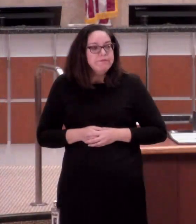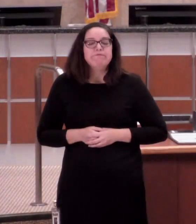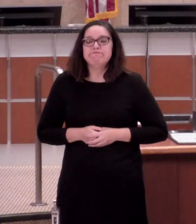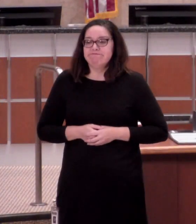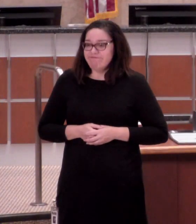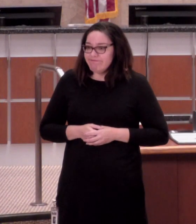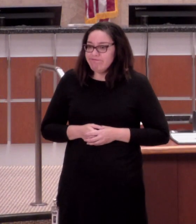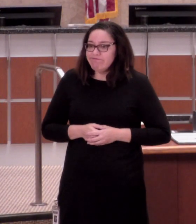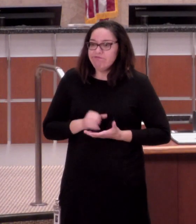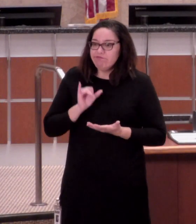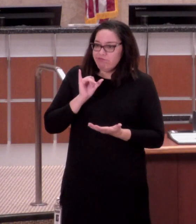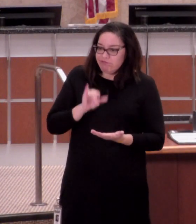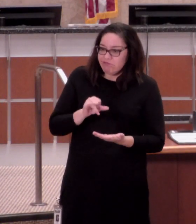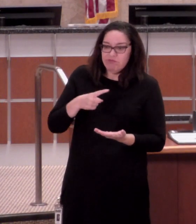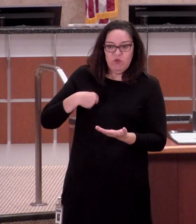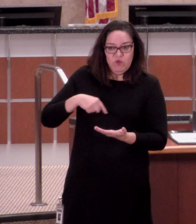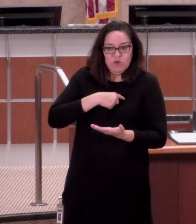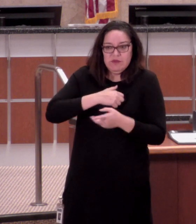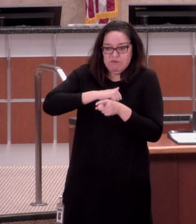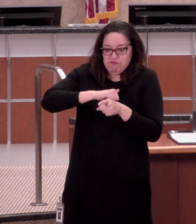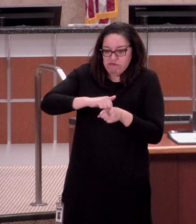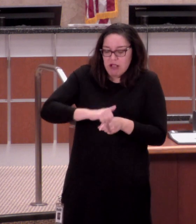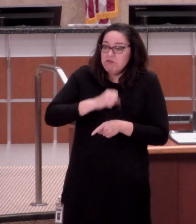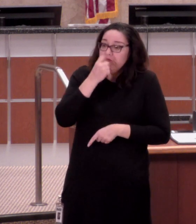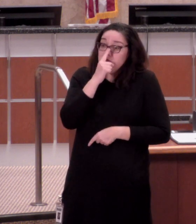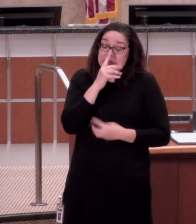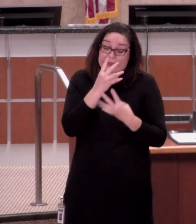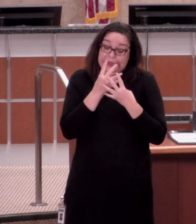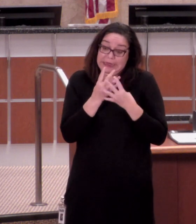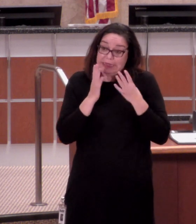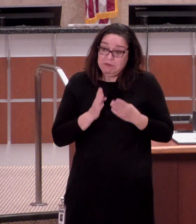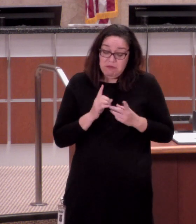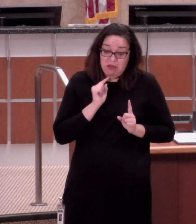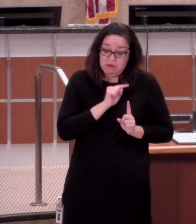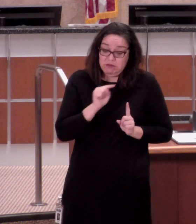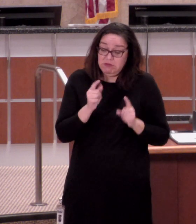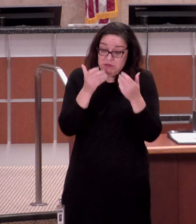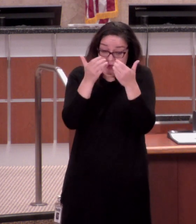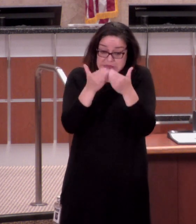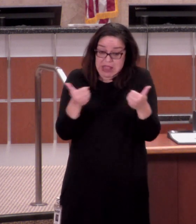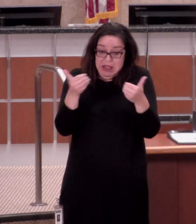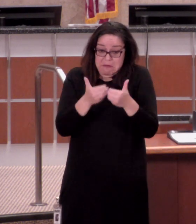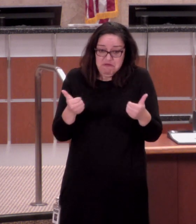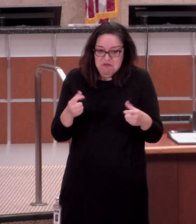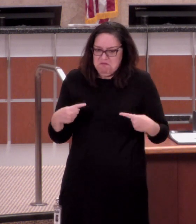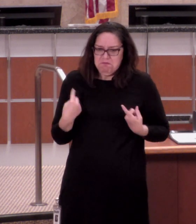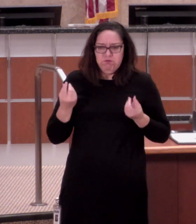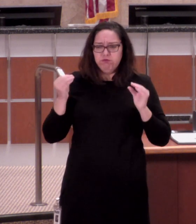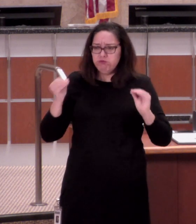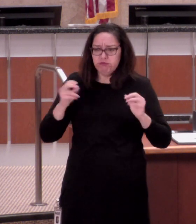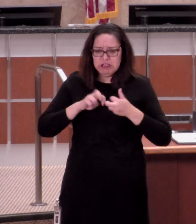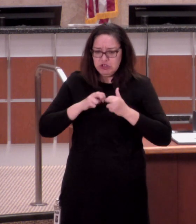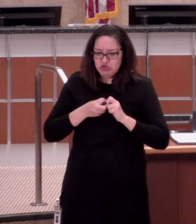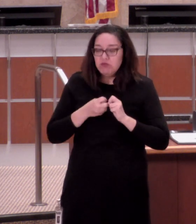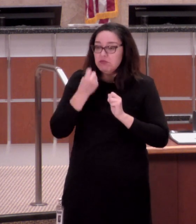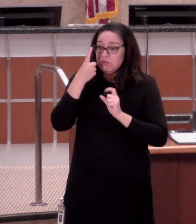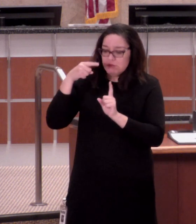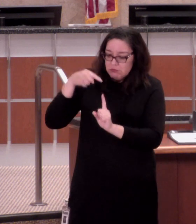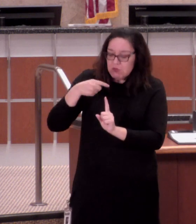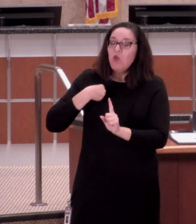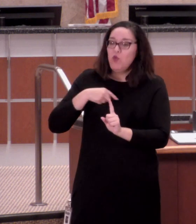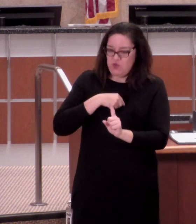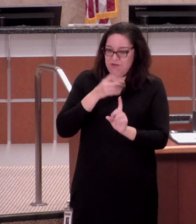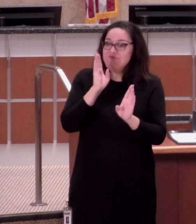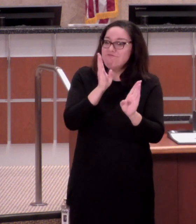That is really what we practiced on, and separating the inmates has not been a problem for us. The issue for us is we planned on inmates. We